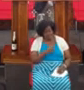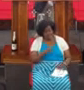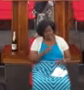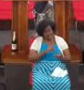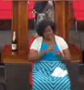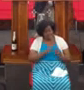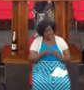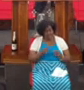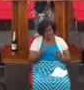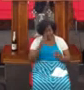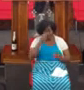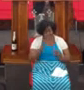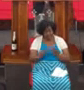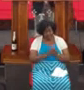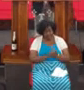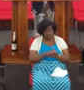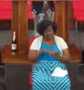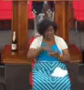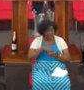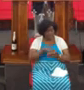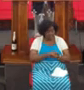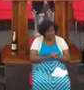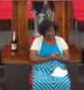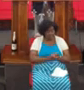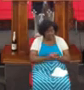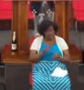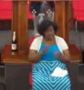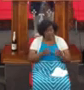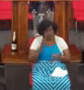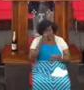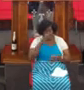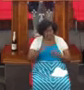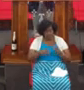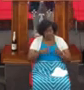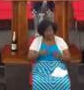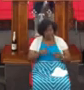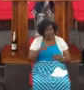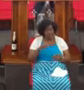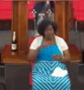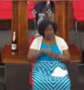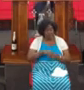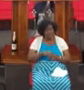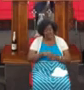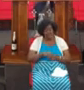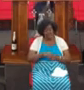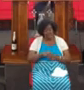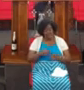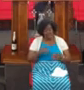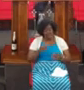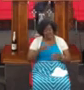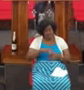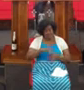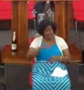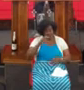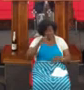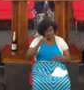beliefs are weak. We see people in physical and spiritual